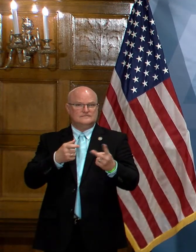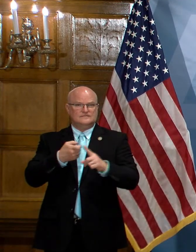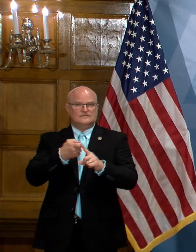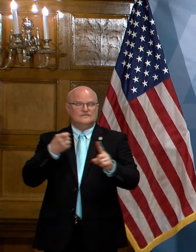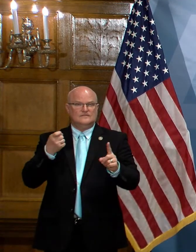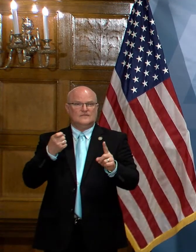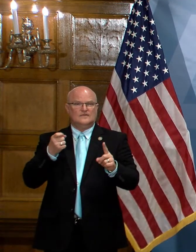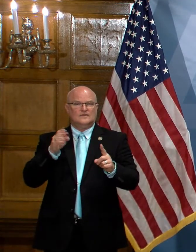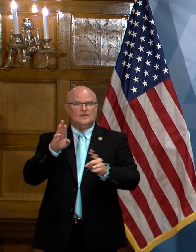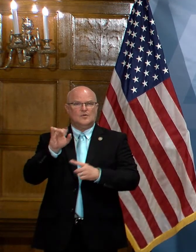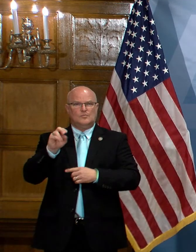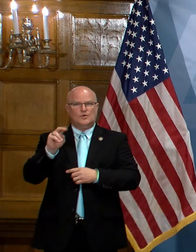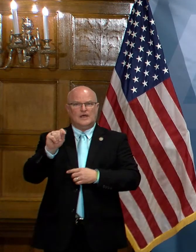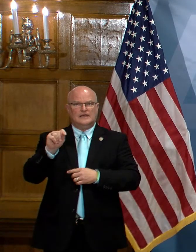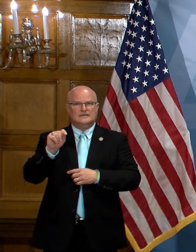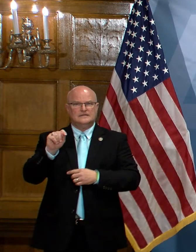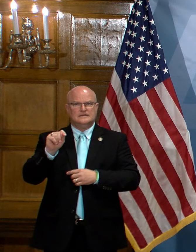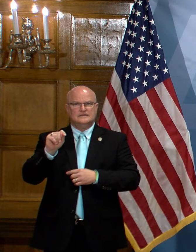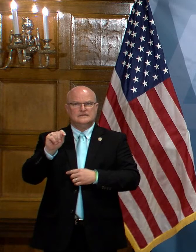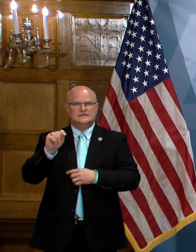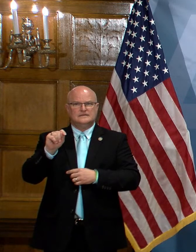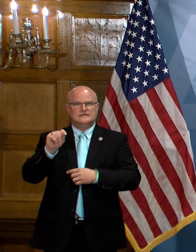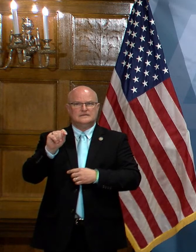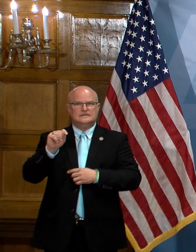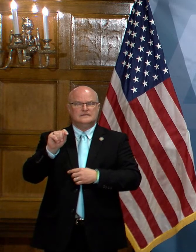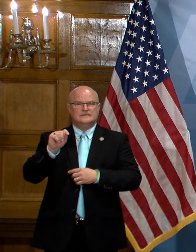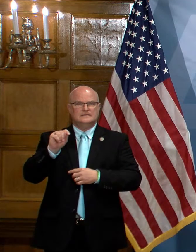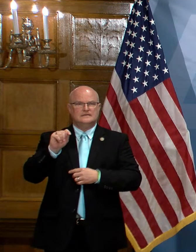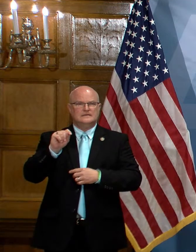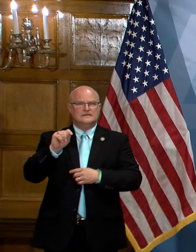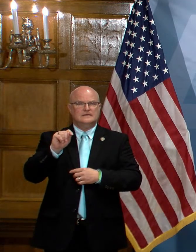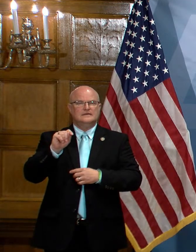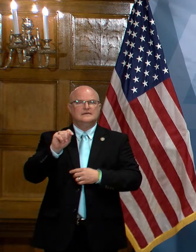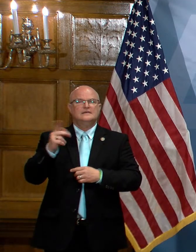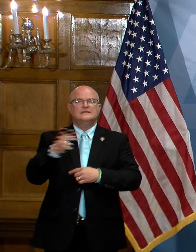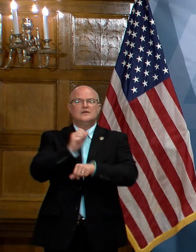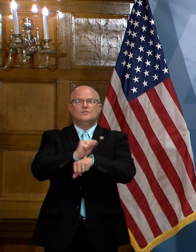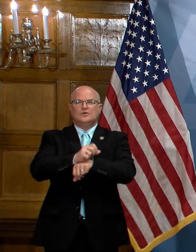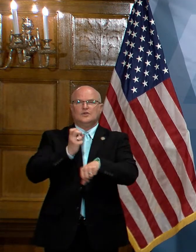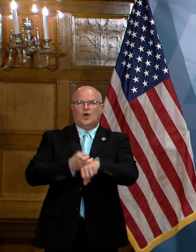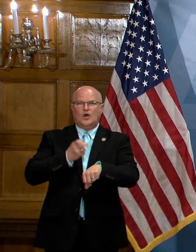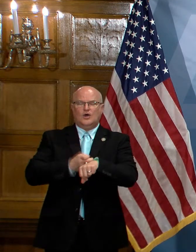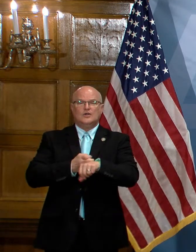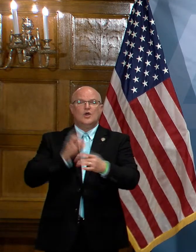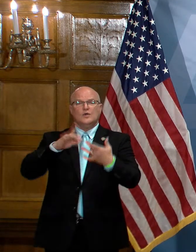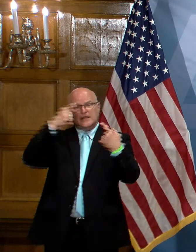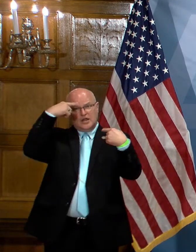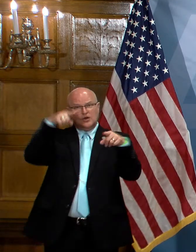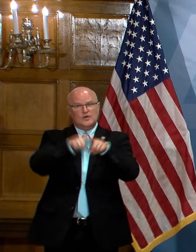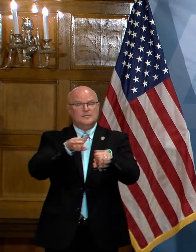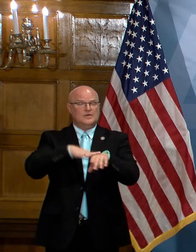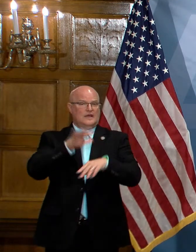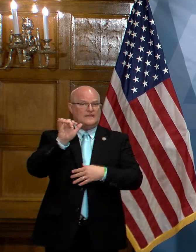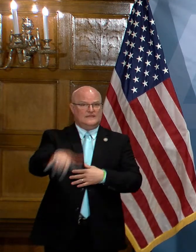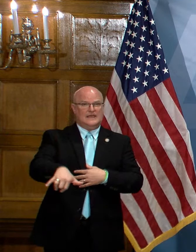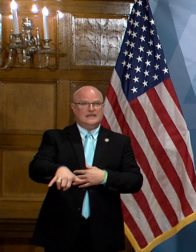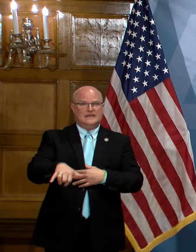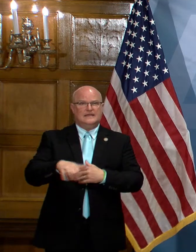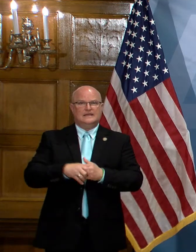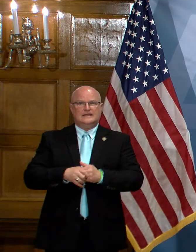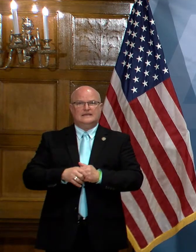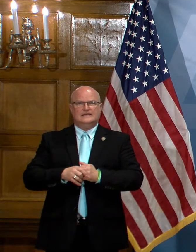from Bryant, I'll think of his name in a second, that they worked hard on this. We reached an agreement on it.